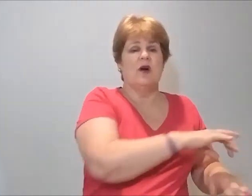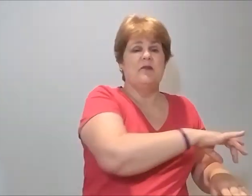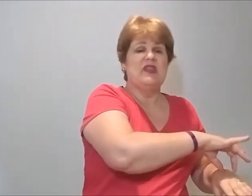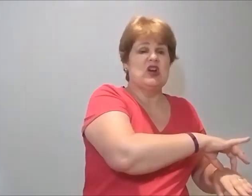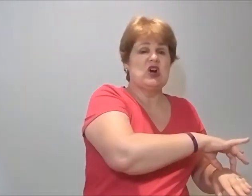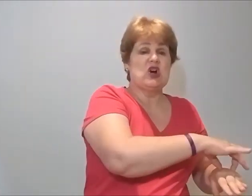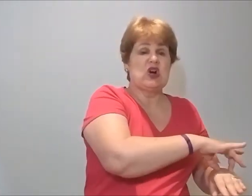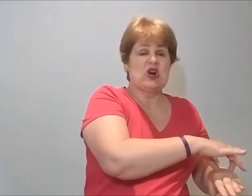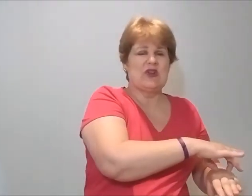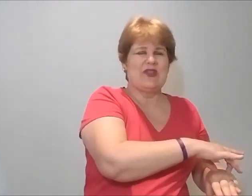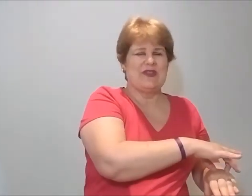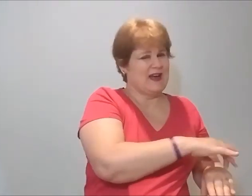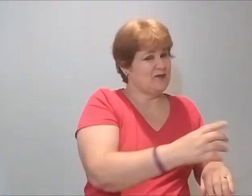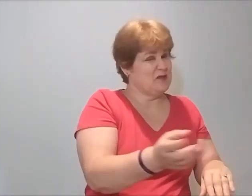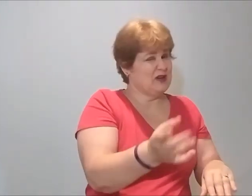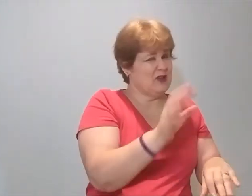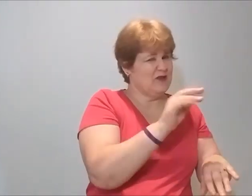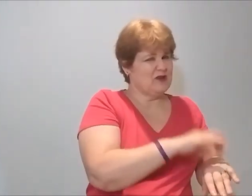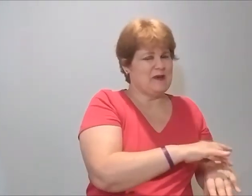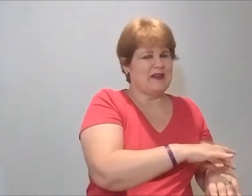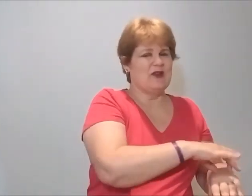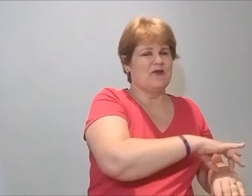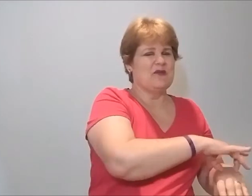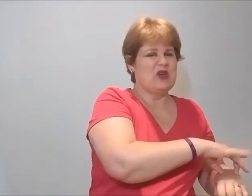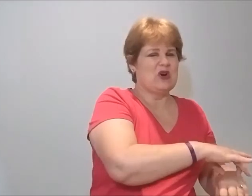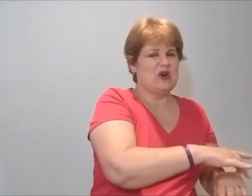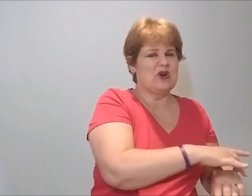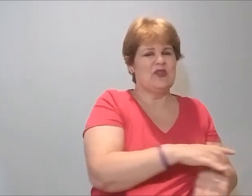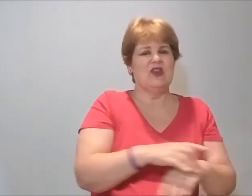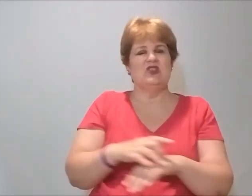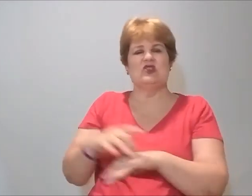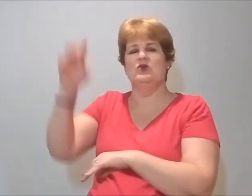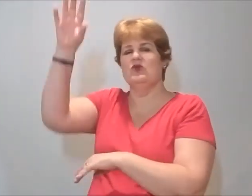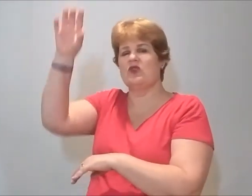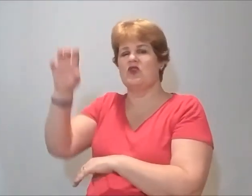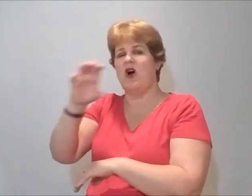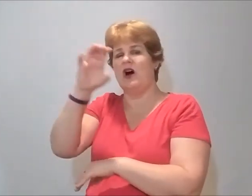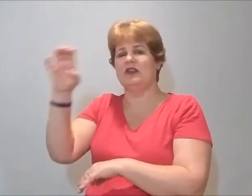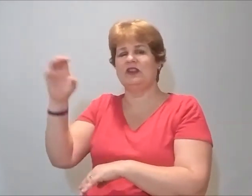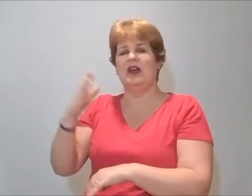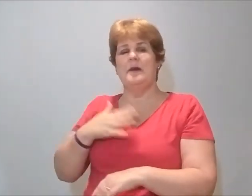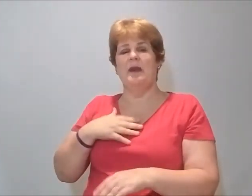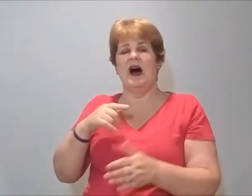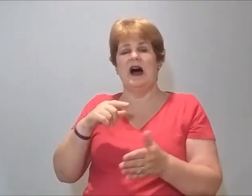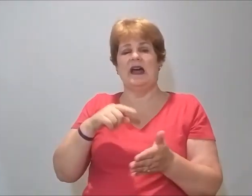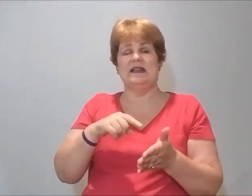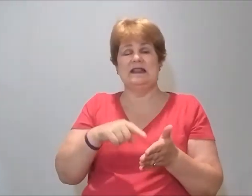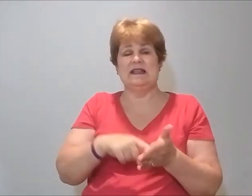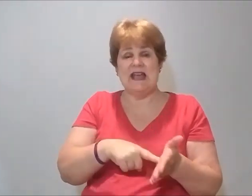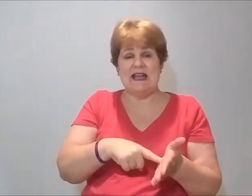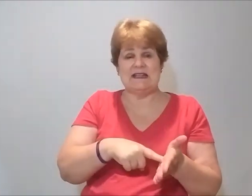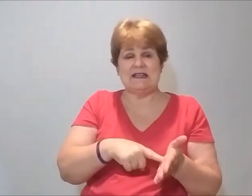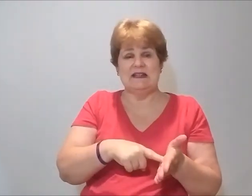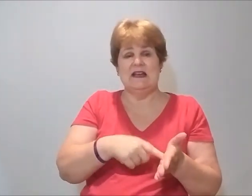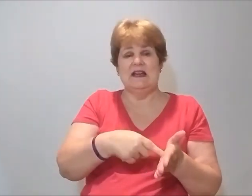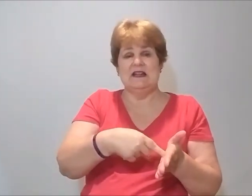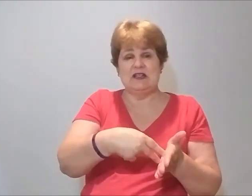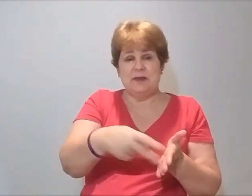the earth, gotta remember to get your fingers back there, from the earth to the cross, my debt to